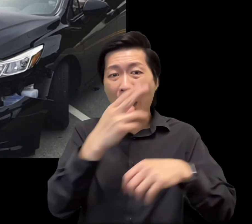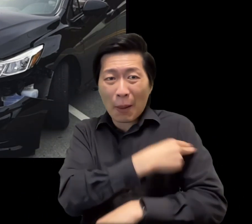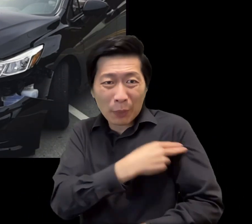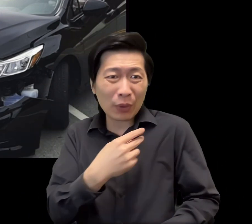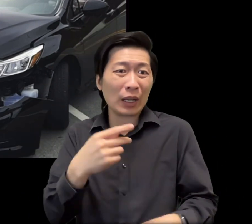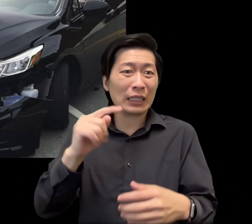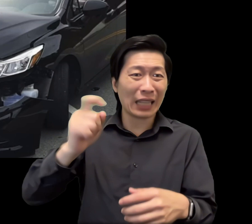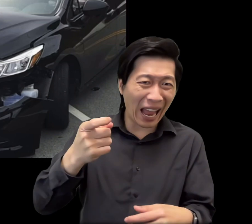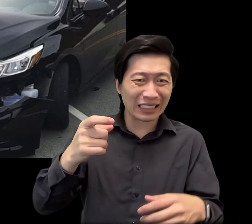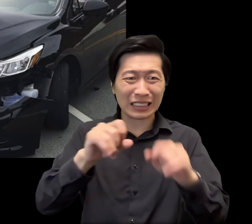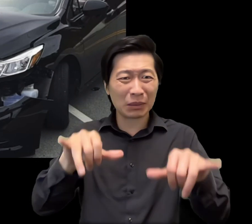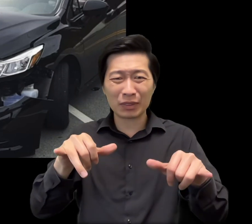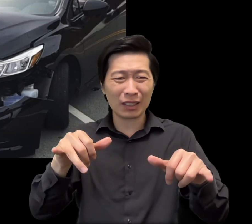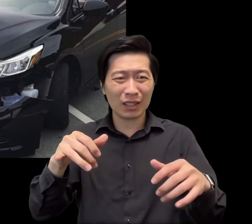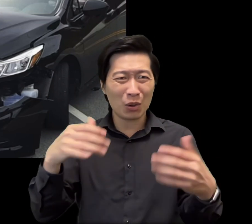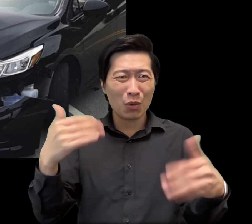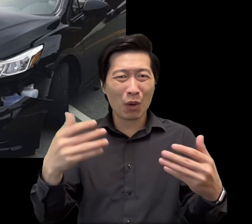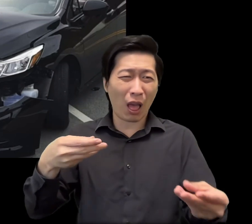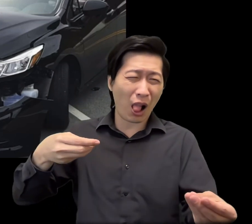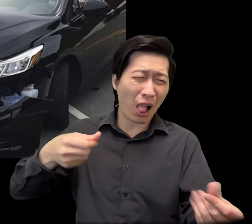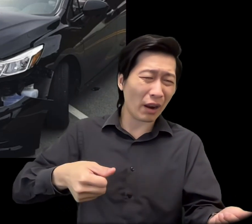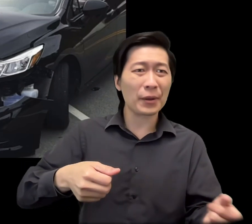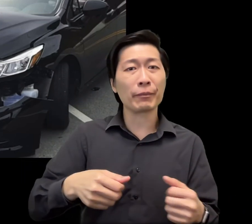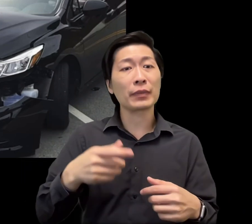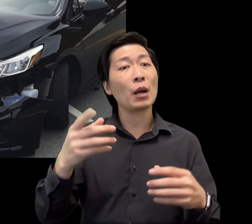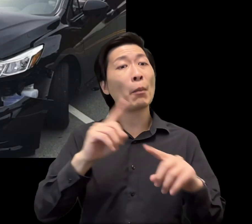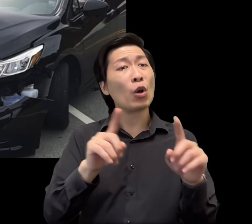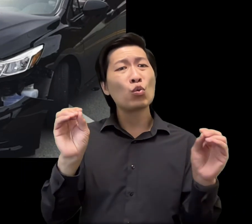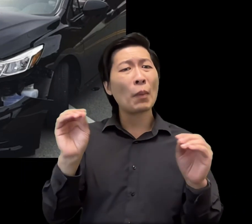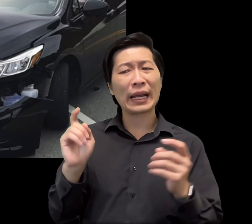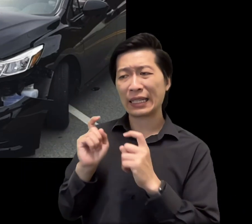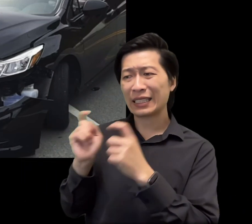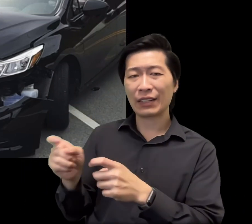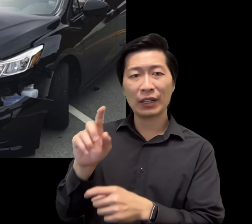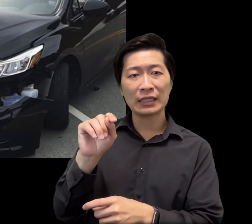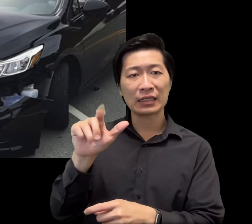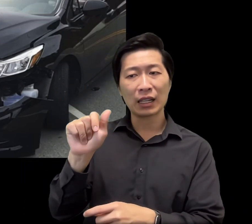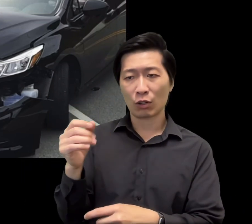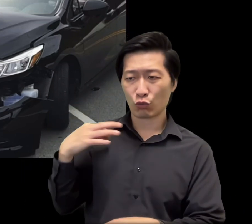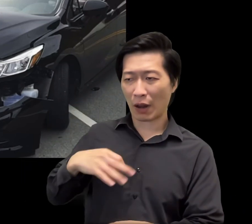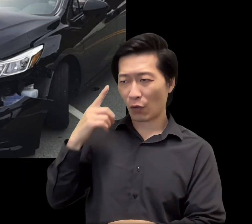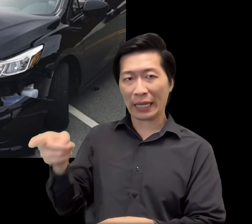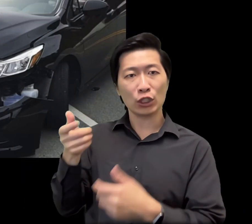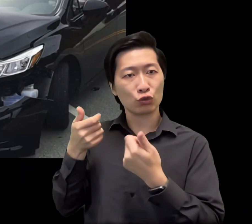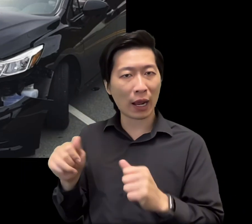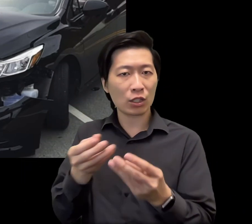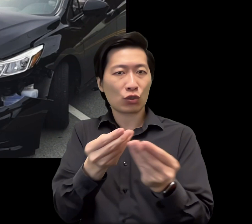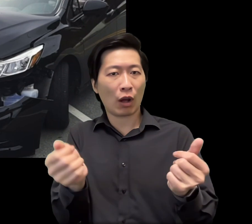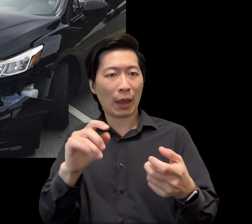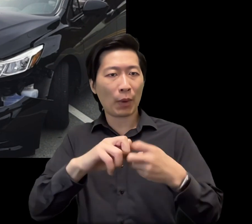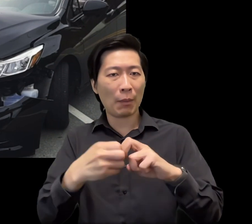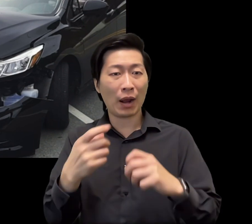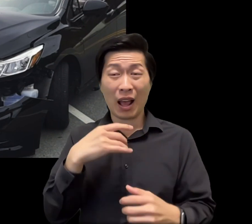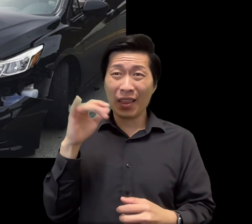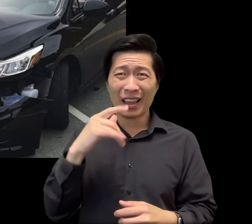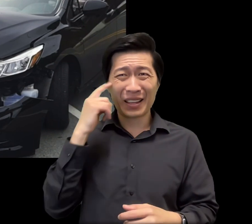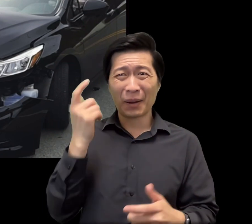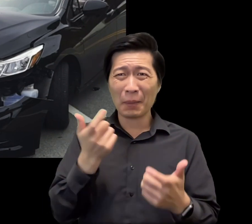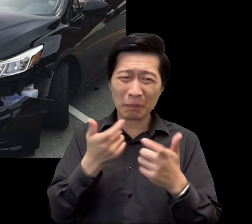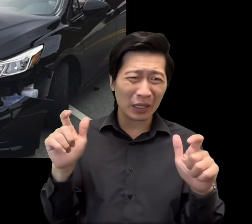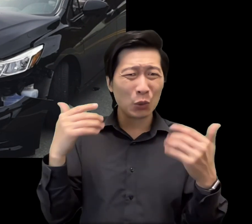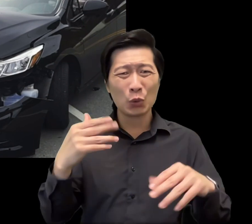via hospitals and all that stuff. And nobody's giving Tesla the credit for actually attempting to fix this problem. And I think it's such a